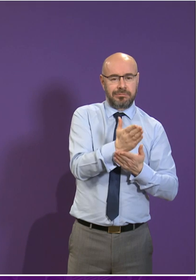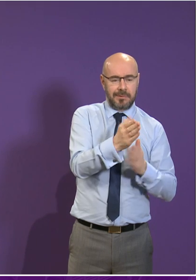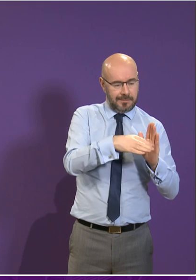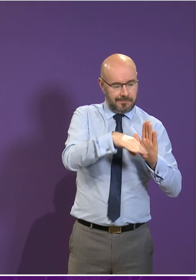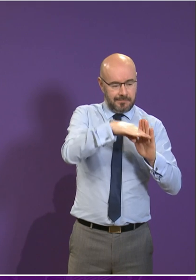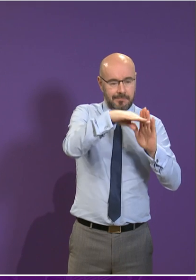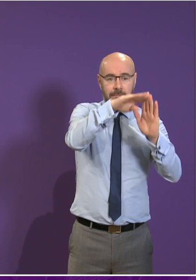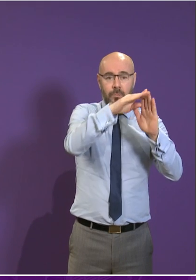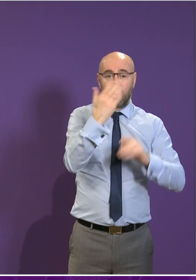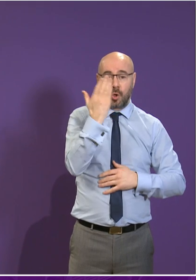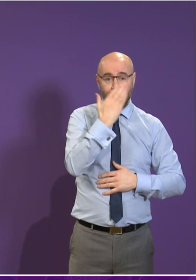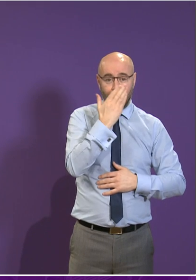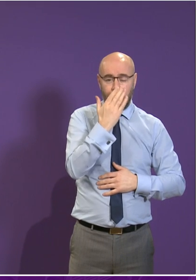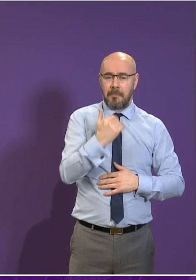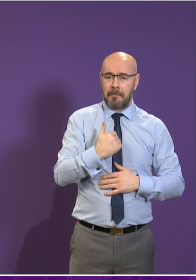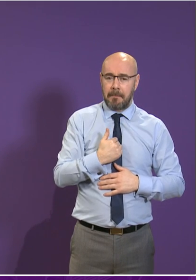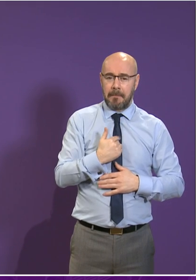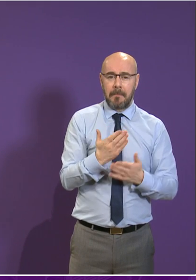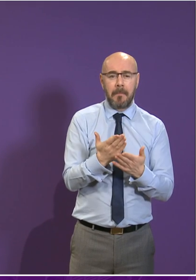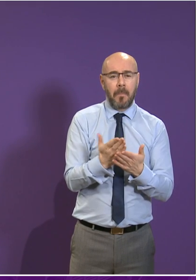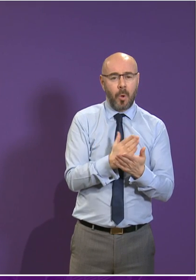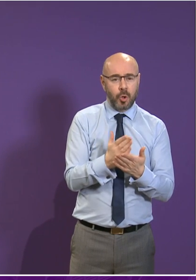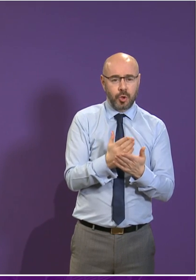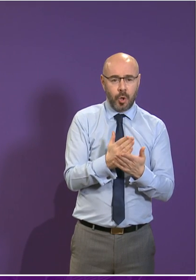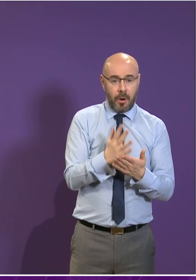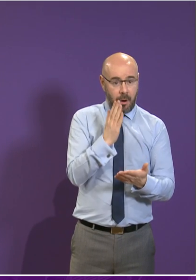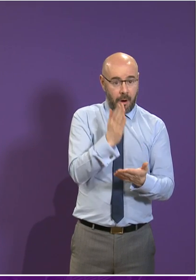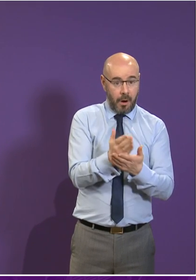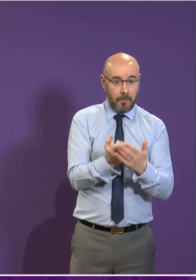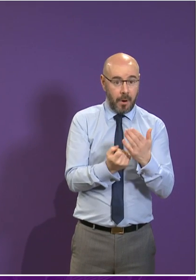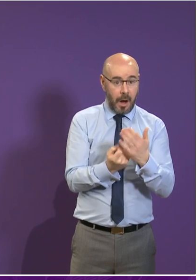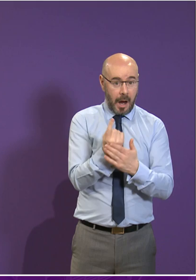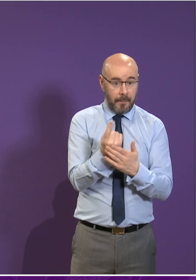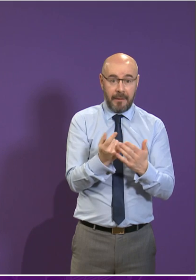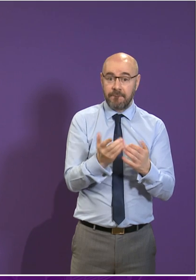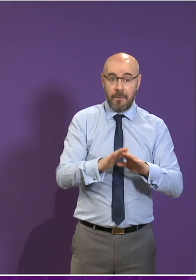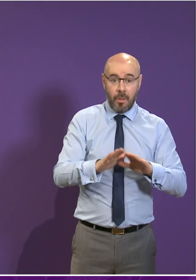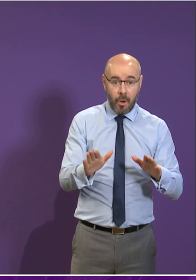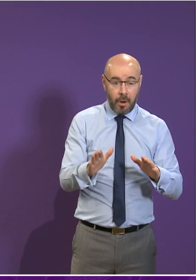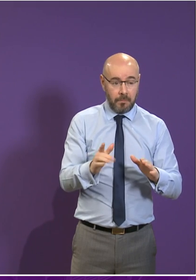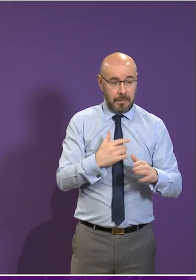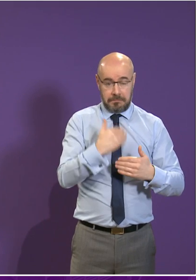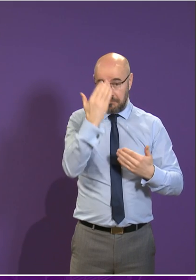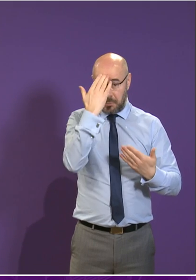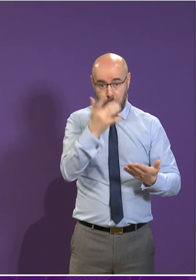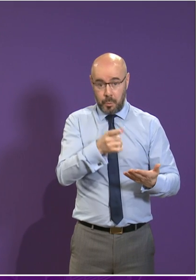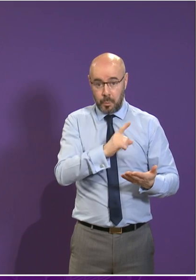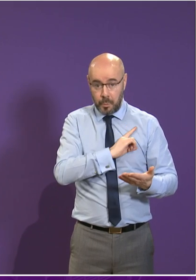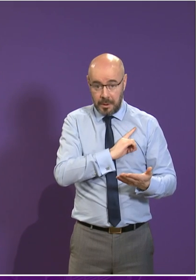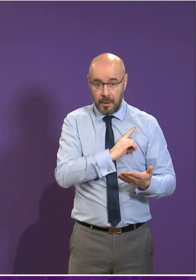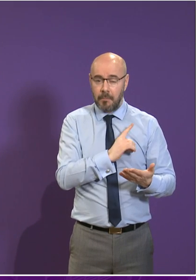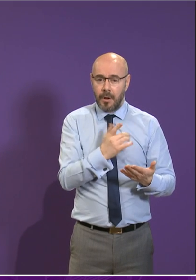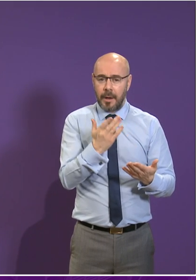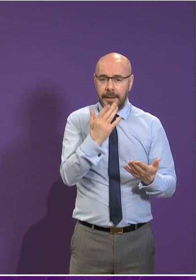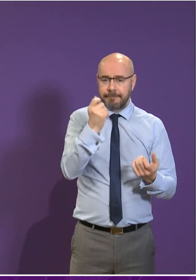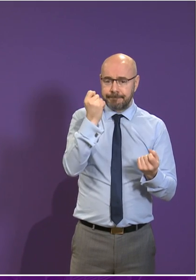school. I'm not sure if it happens, and if it doesn't, I'm not quite sure why it doesn't. I